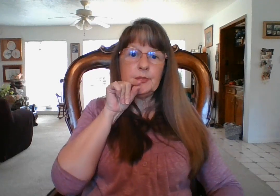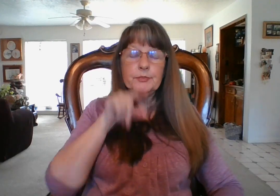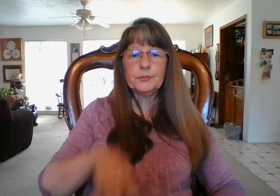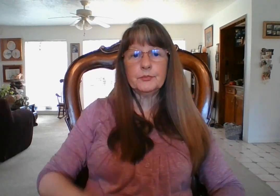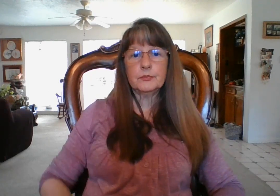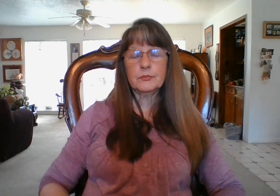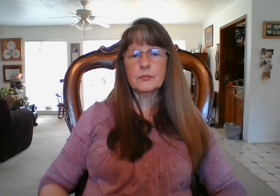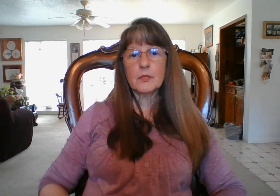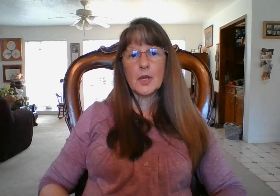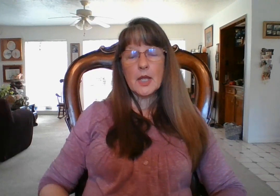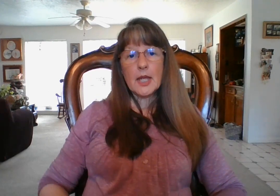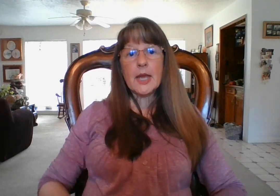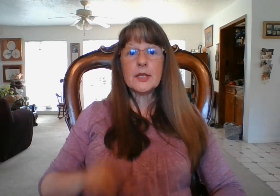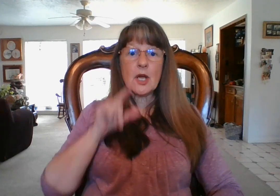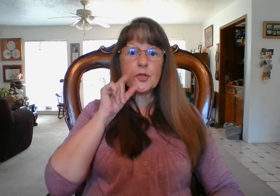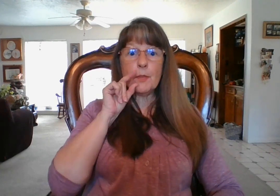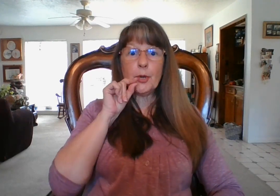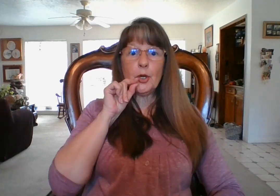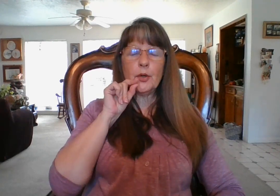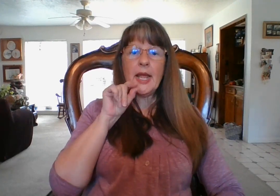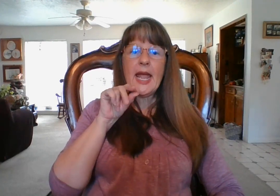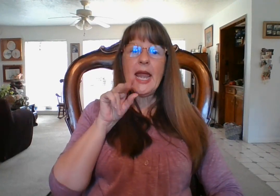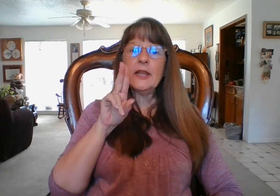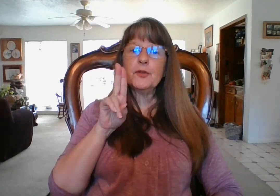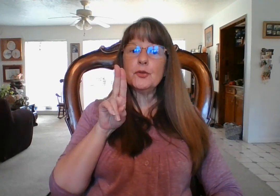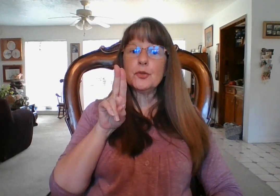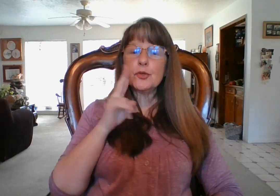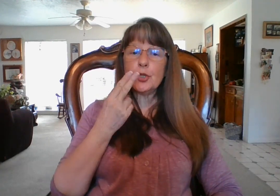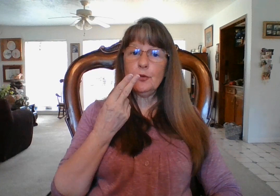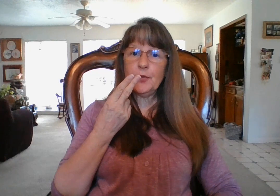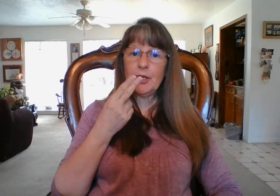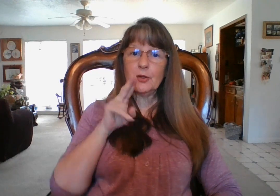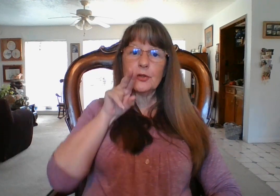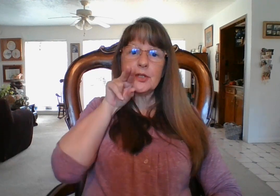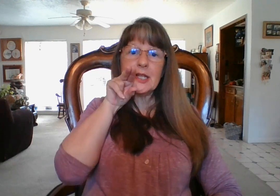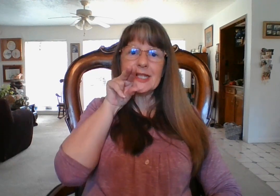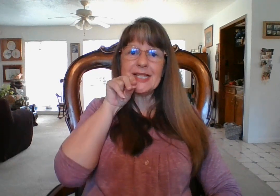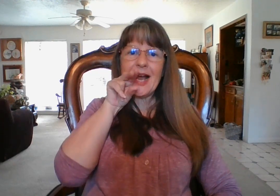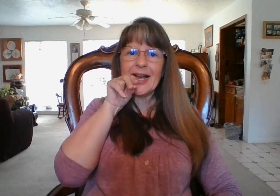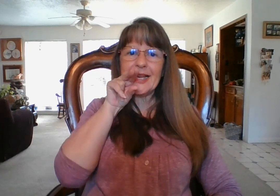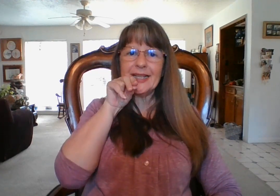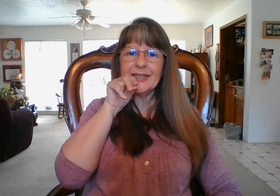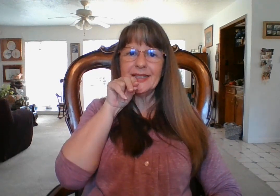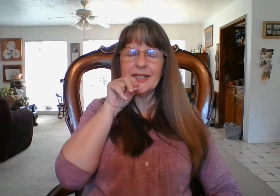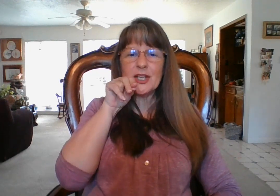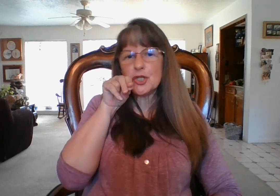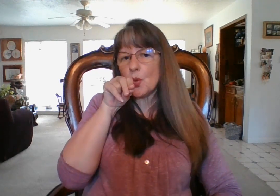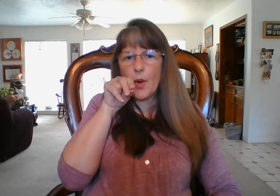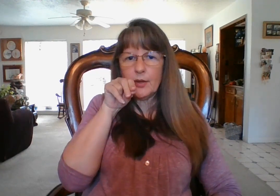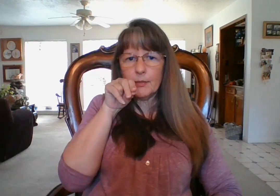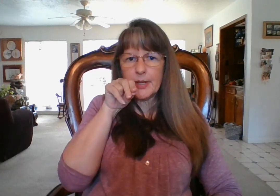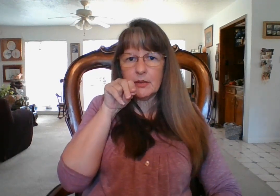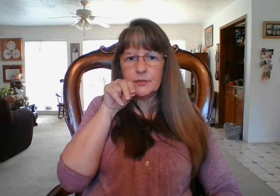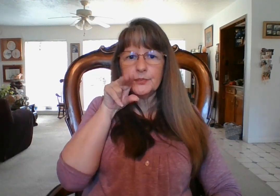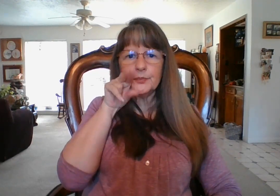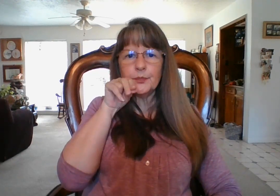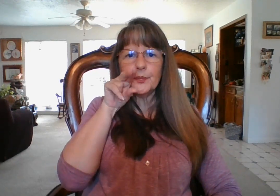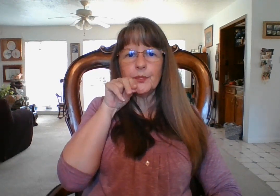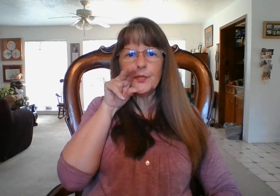chicken. And it's also bird. And if you do two fingers, it's duck. It's just a wider bill.